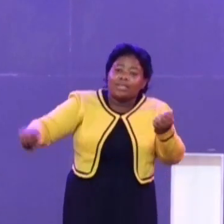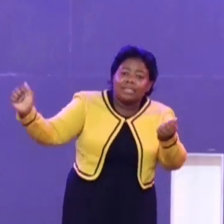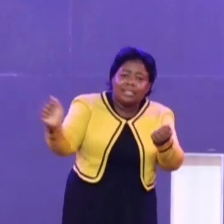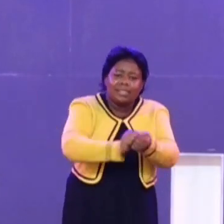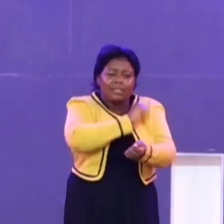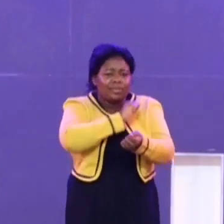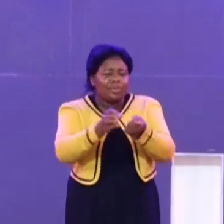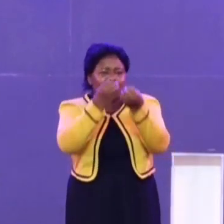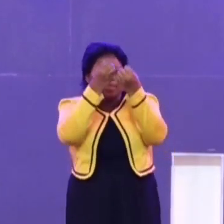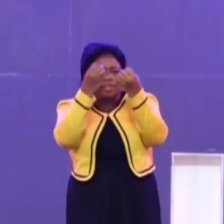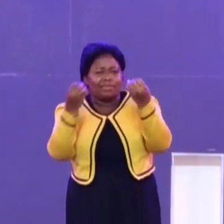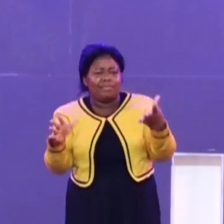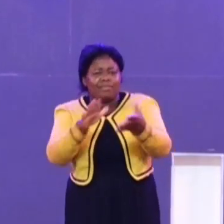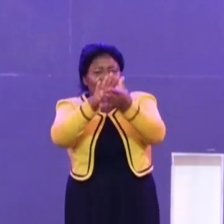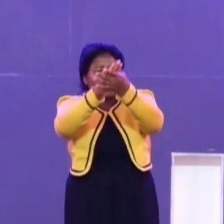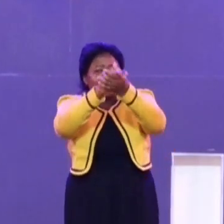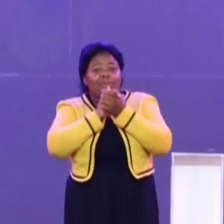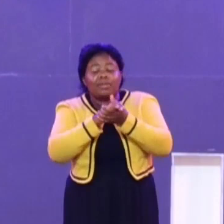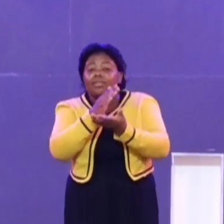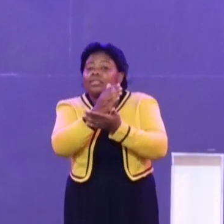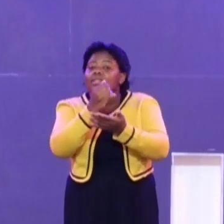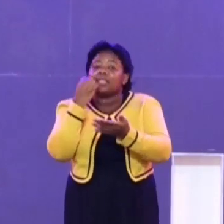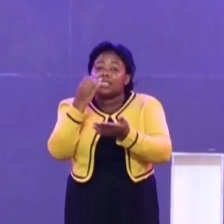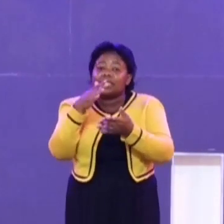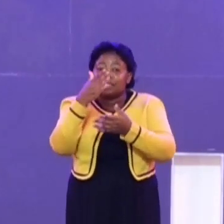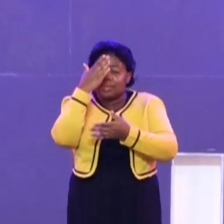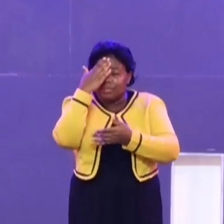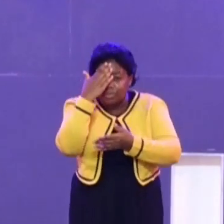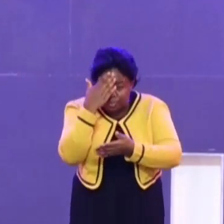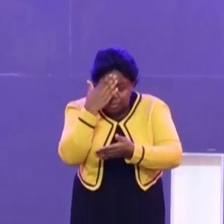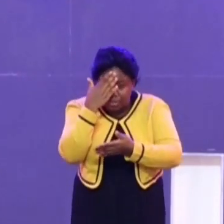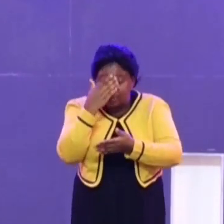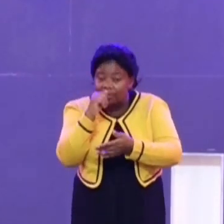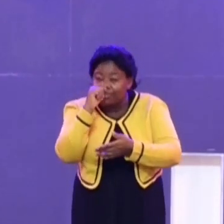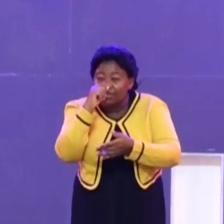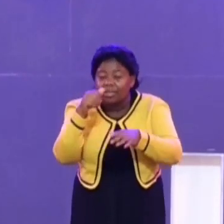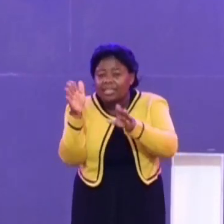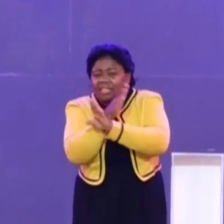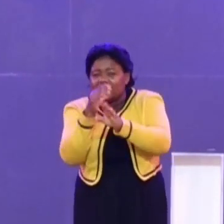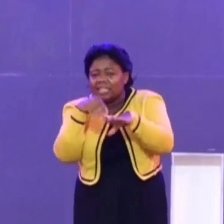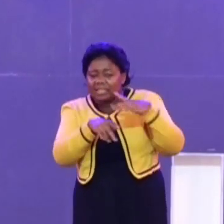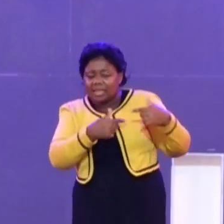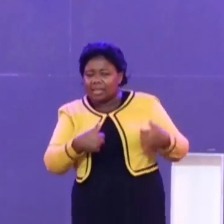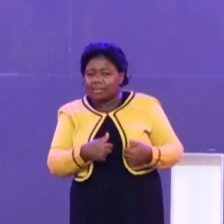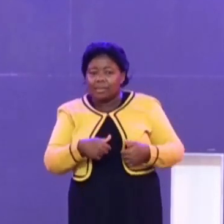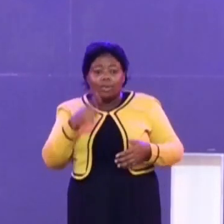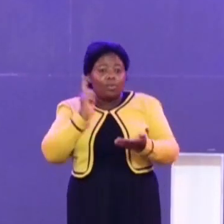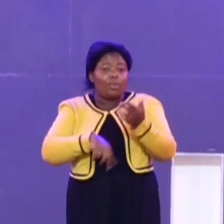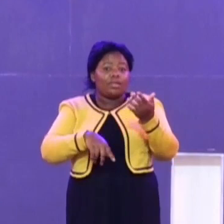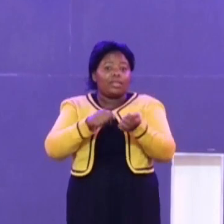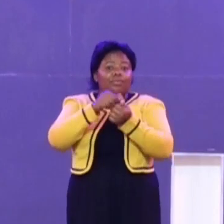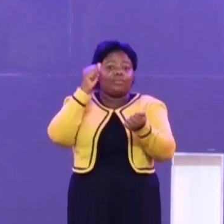marriage, what has killed marriages most today is the hidden pride that it cannot be seen.